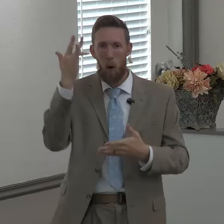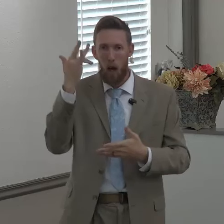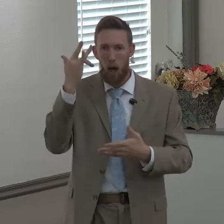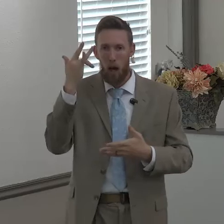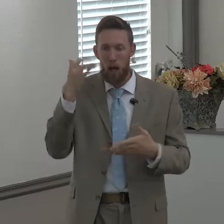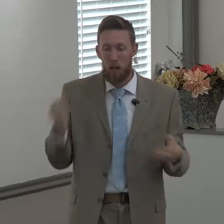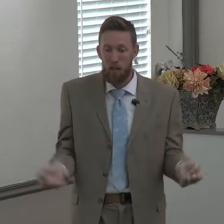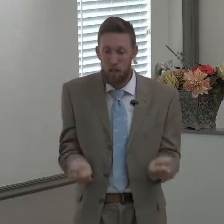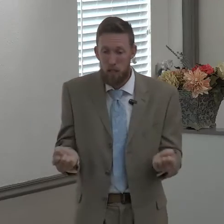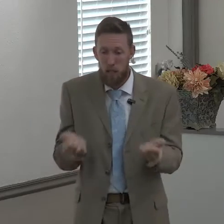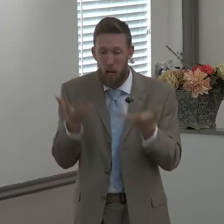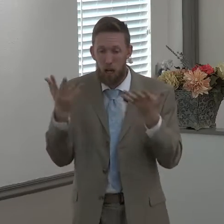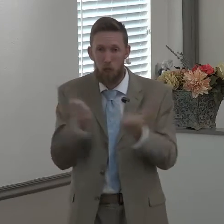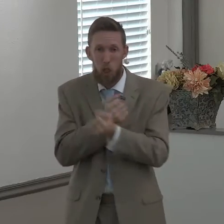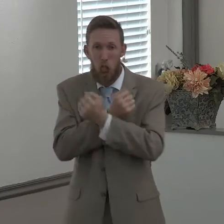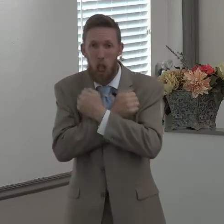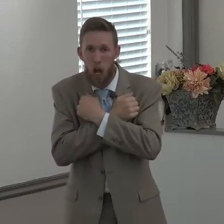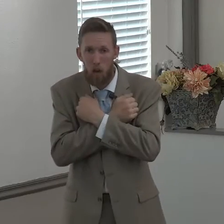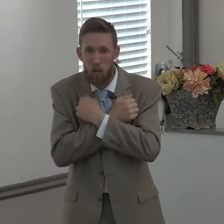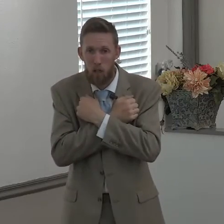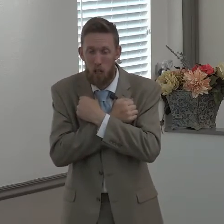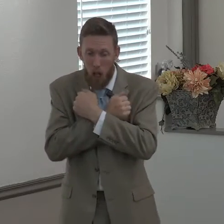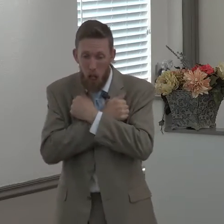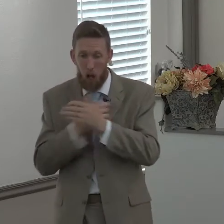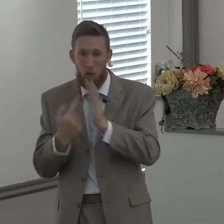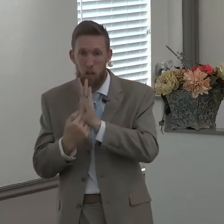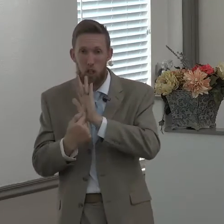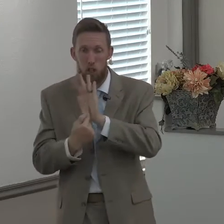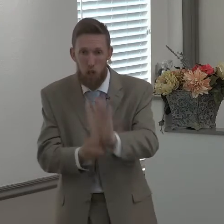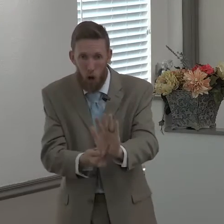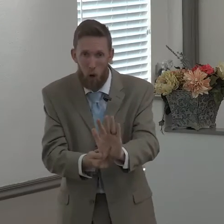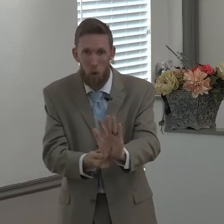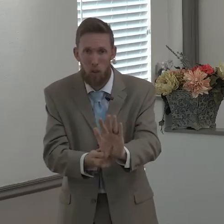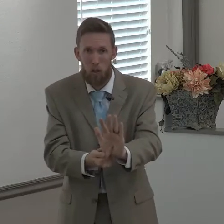led his best friend